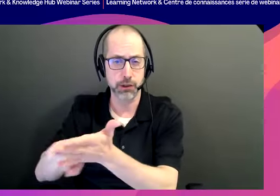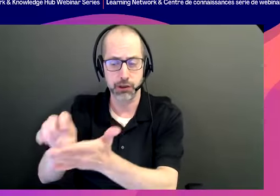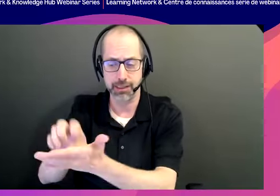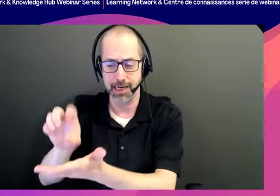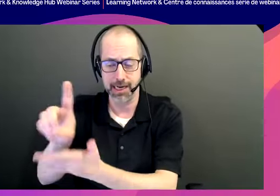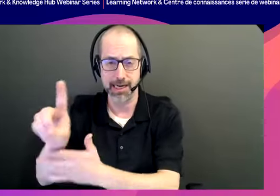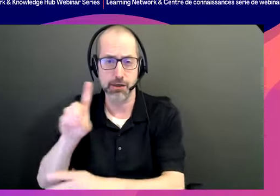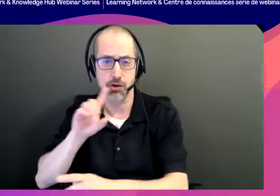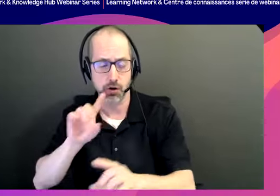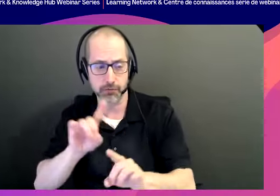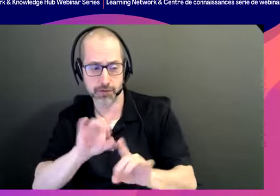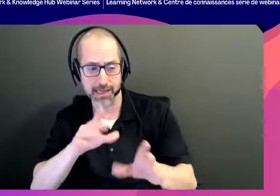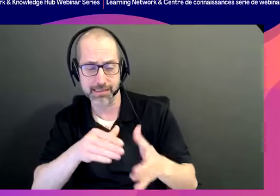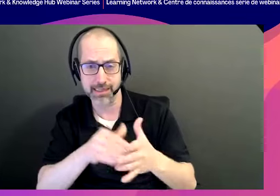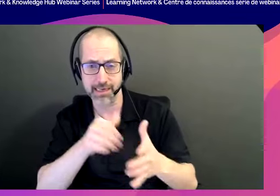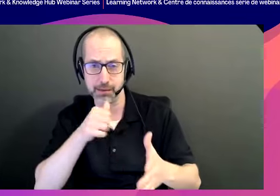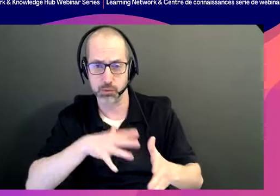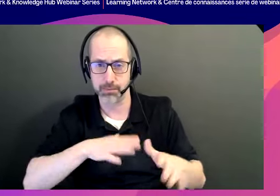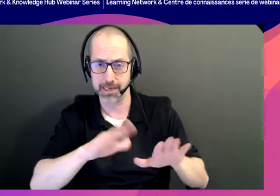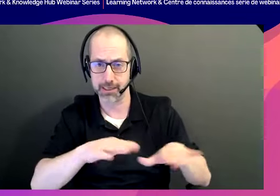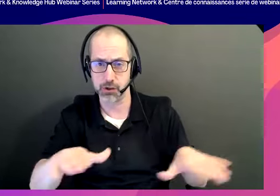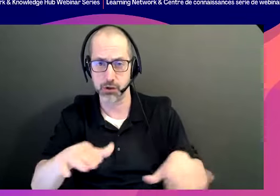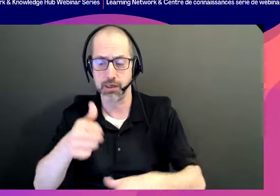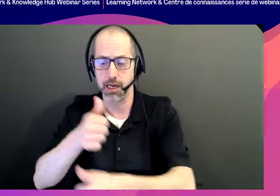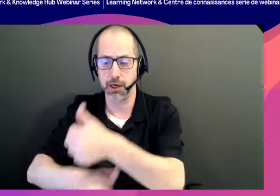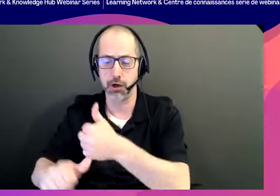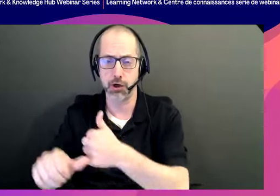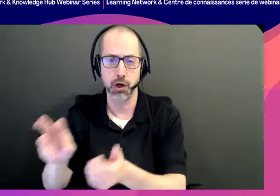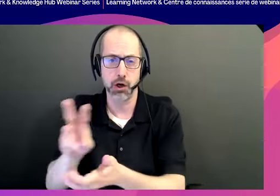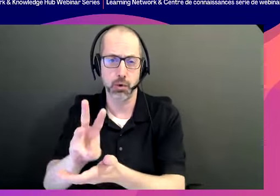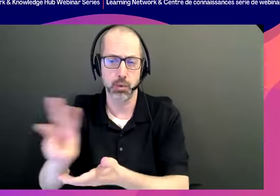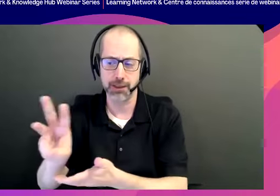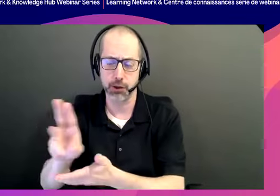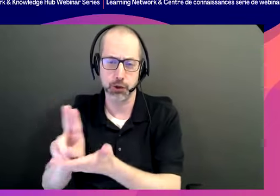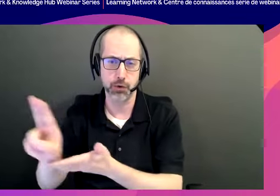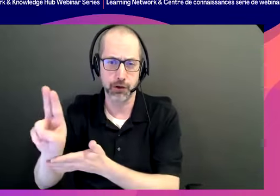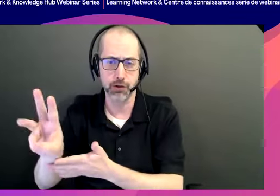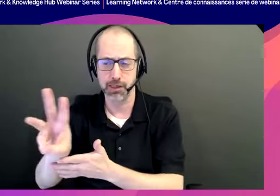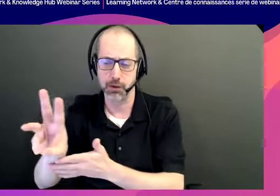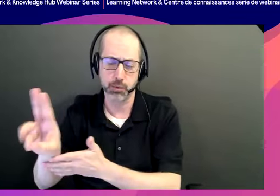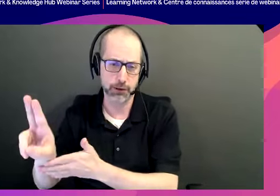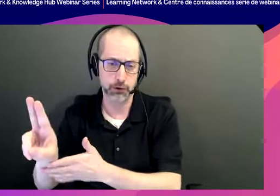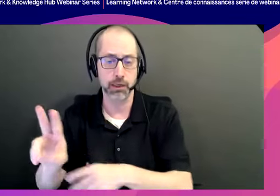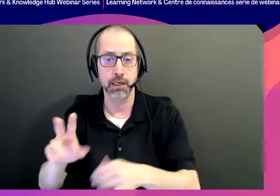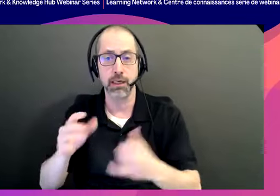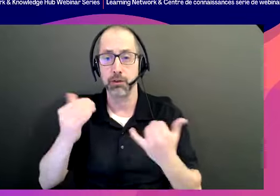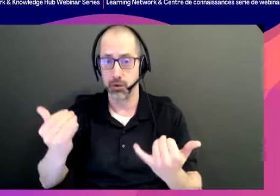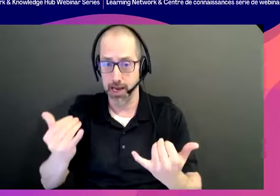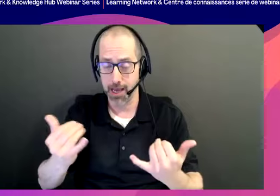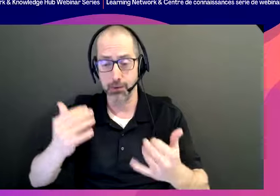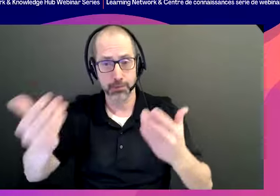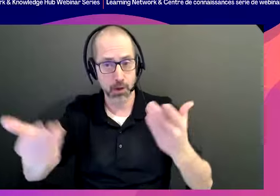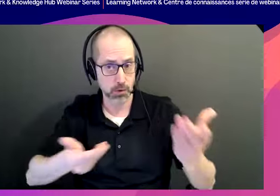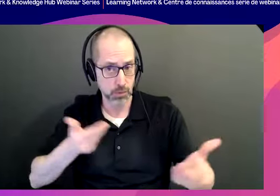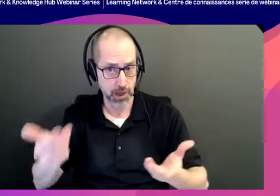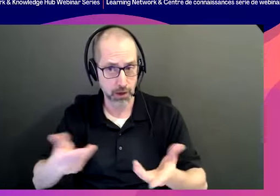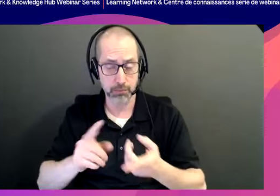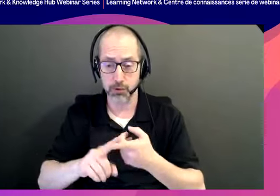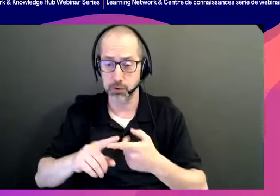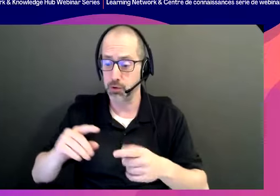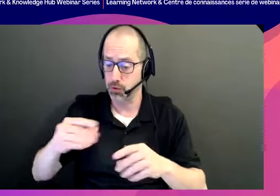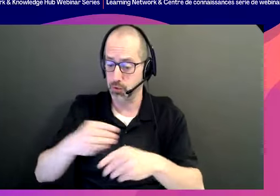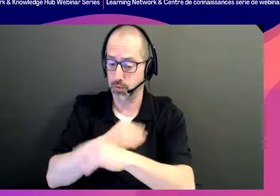and Children at Western University. On behalf of the Learning Network and Knowledge Hub teams, welcome to our webinar entitled Duty